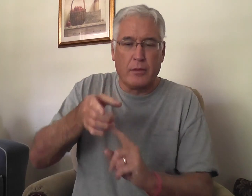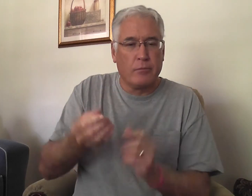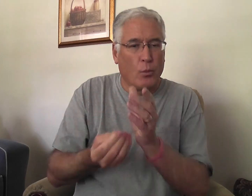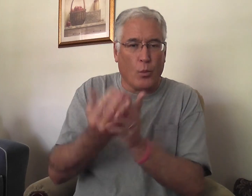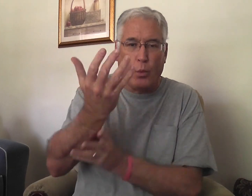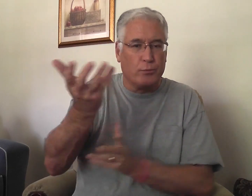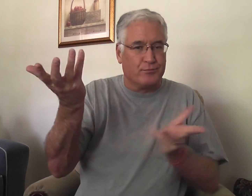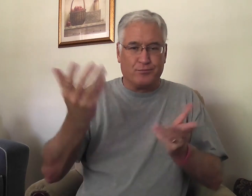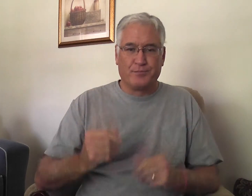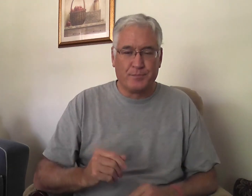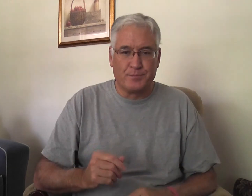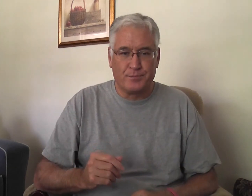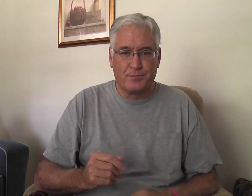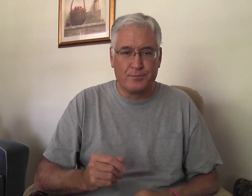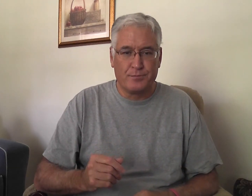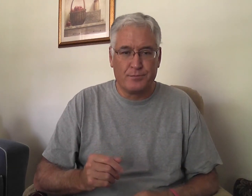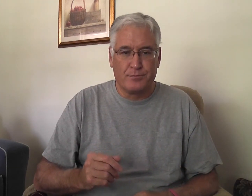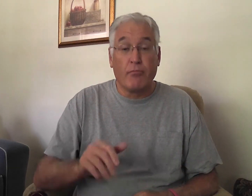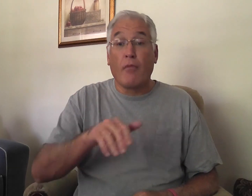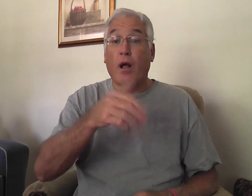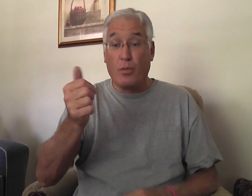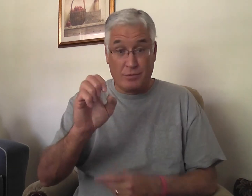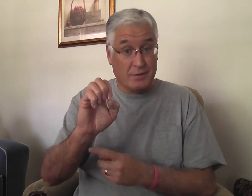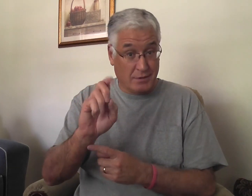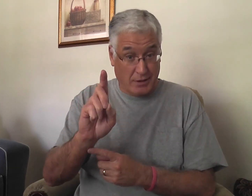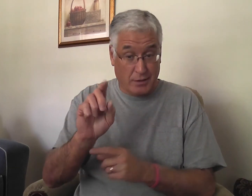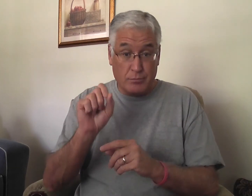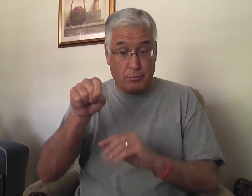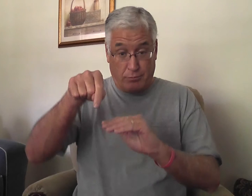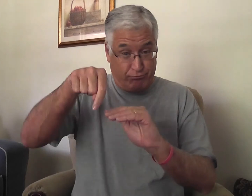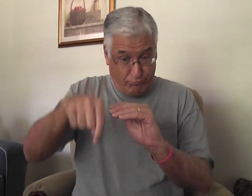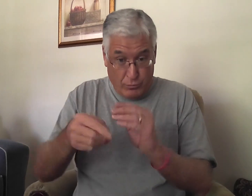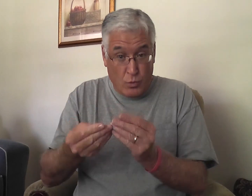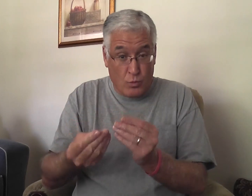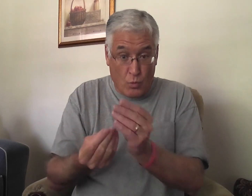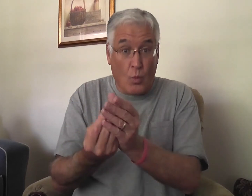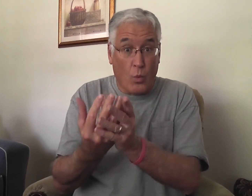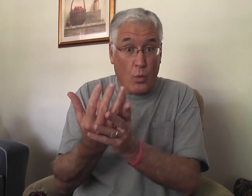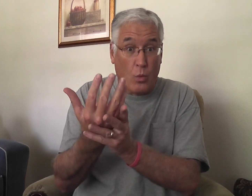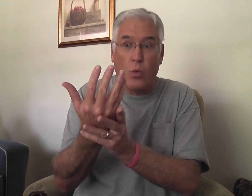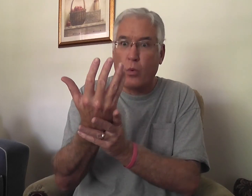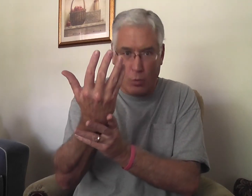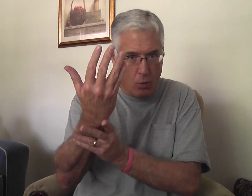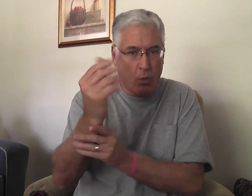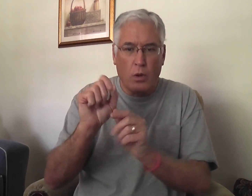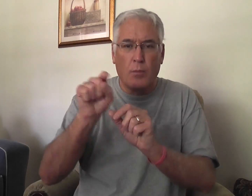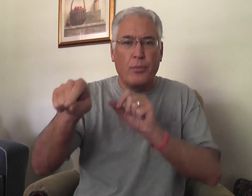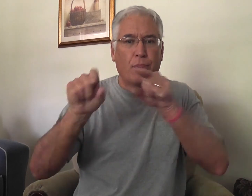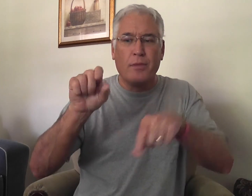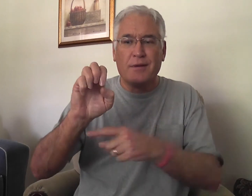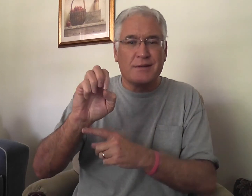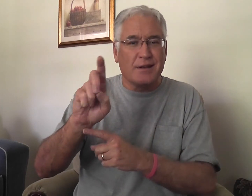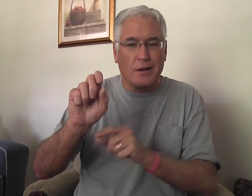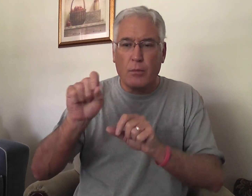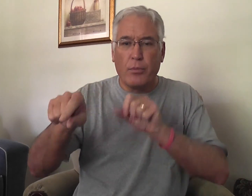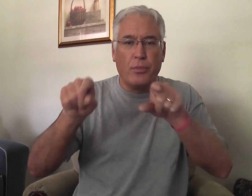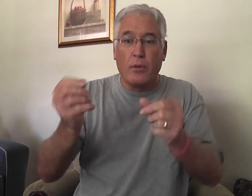it out. Doesn't grow. There's another seed, and it goes into the ground and it grows, and the